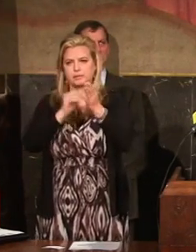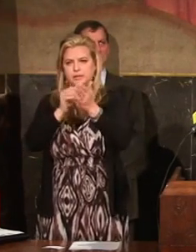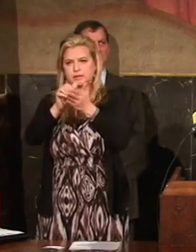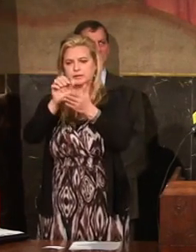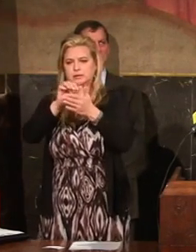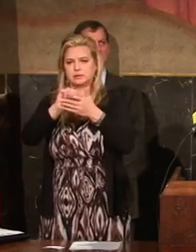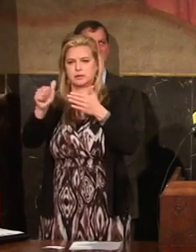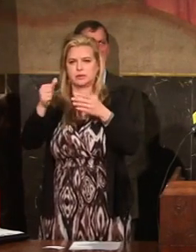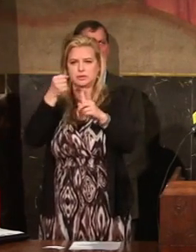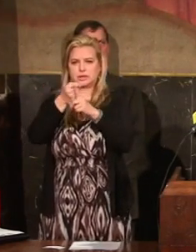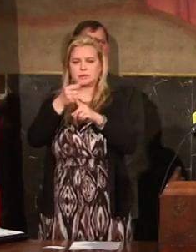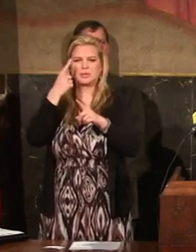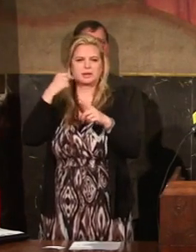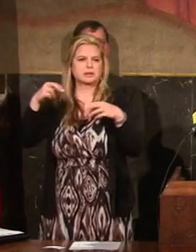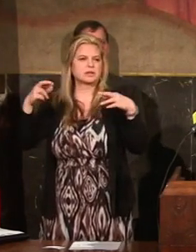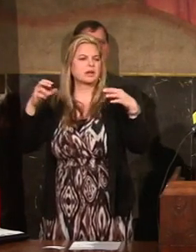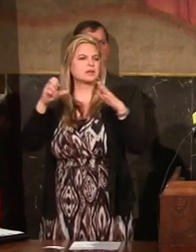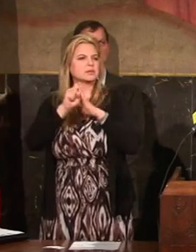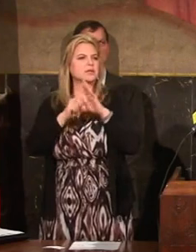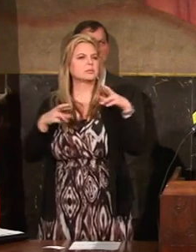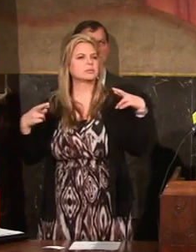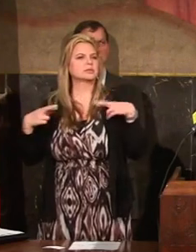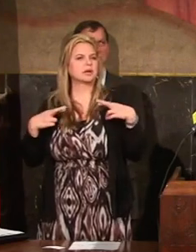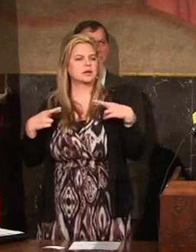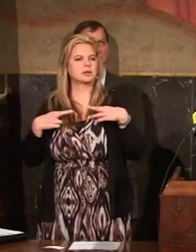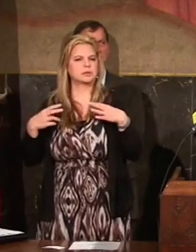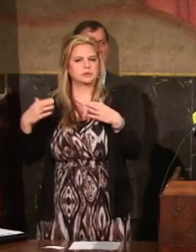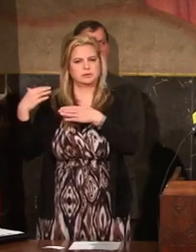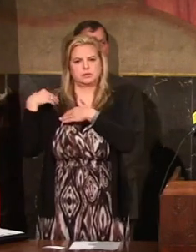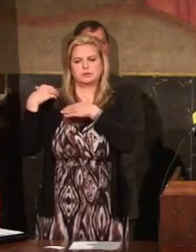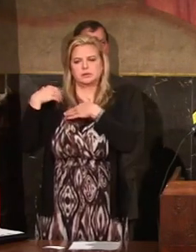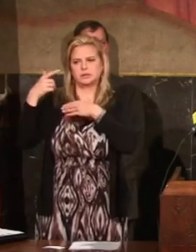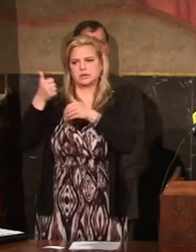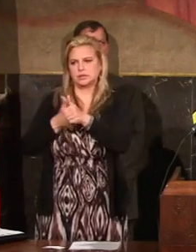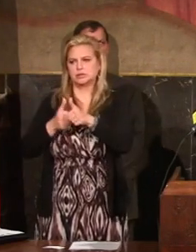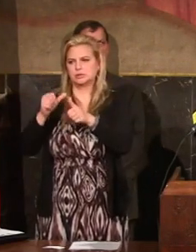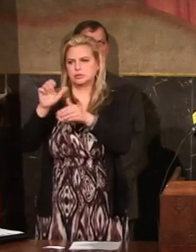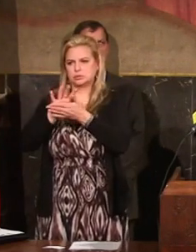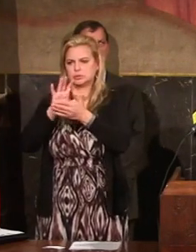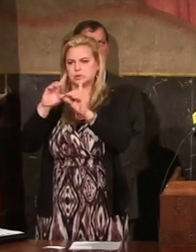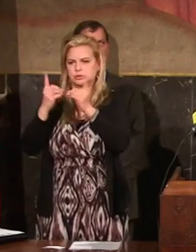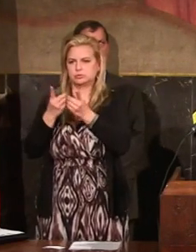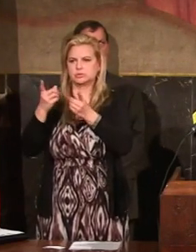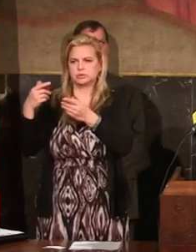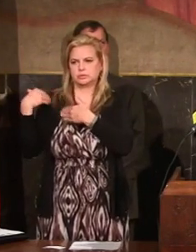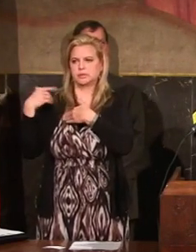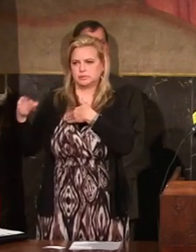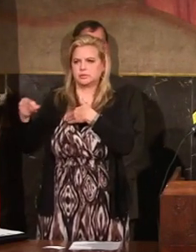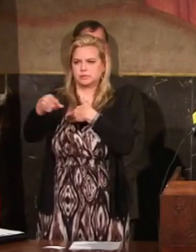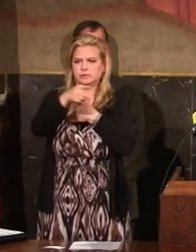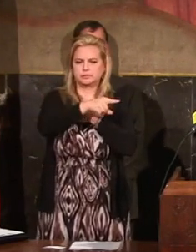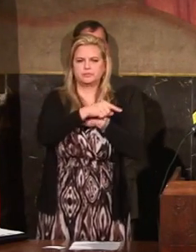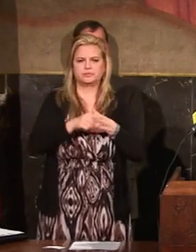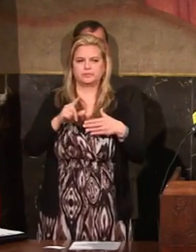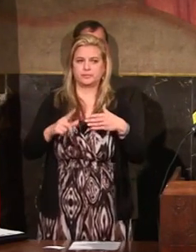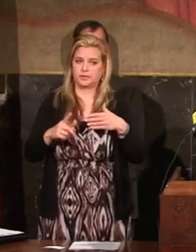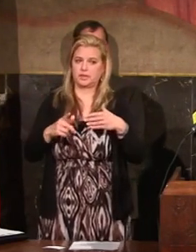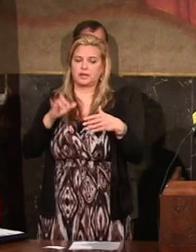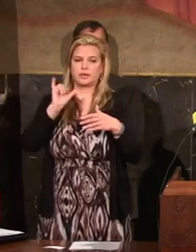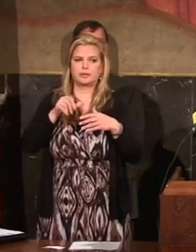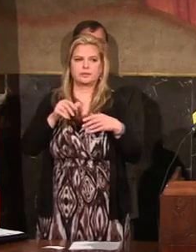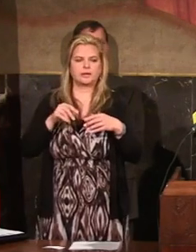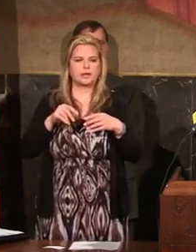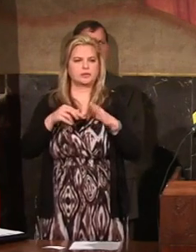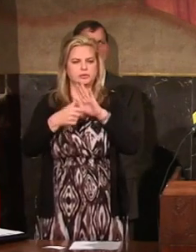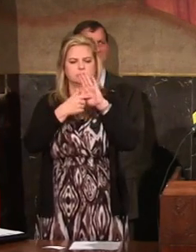state retirement obligations that get passed on to local school districts. This certainly would present a negative impact to all of